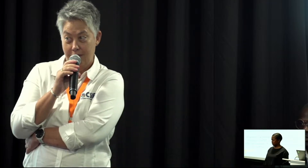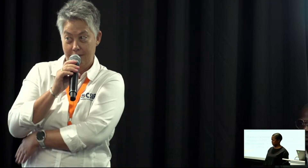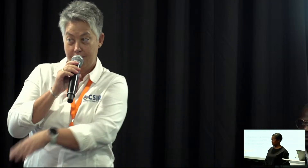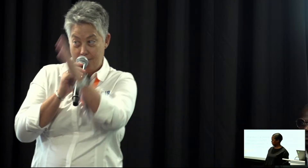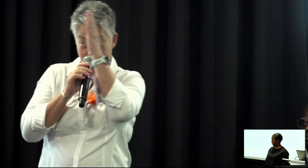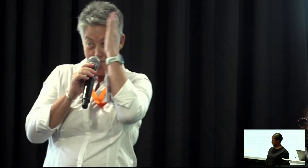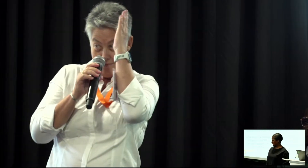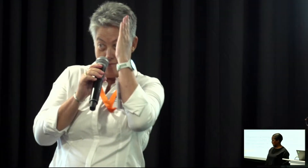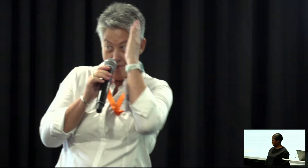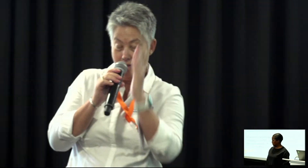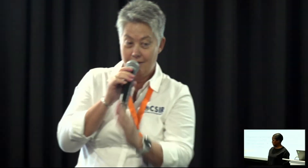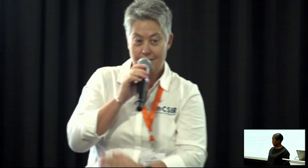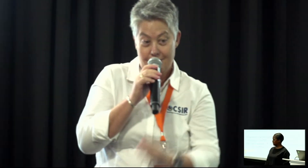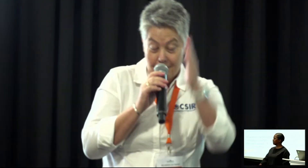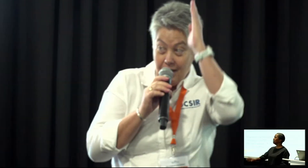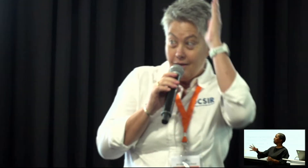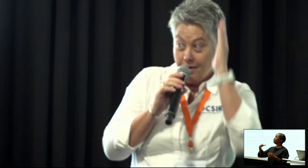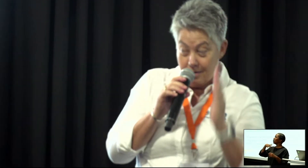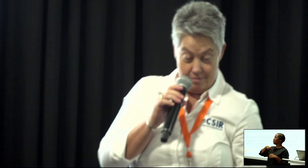speech,